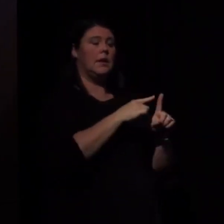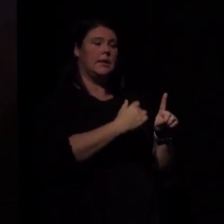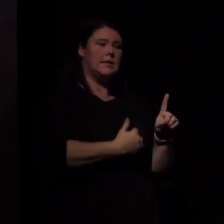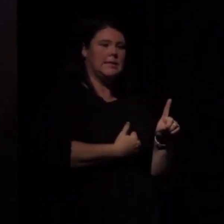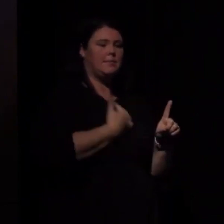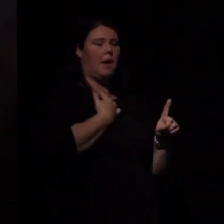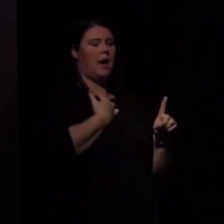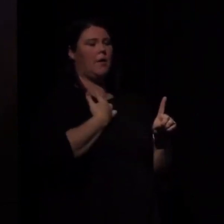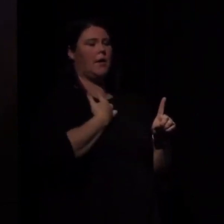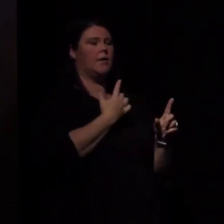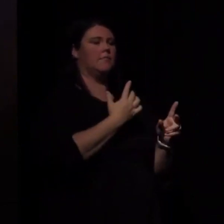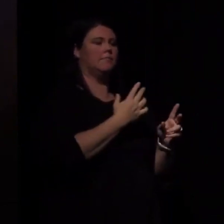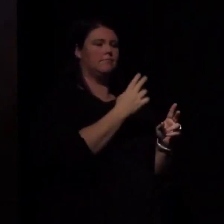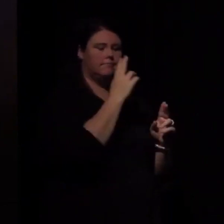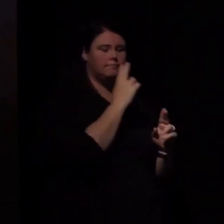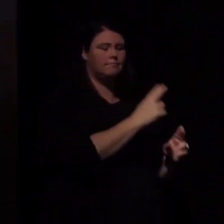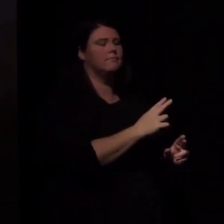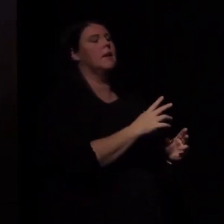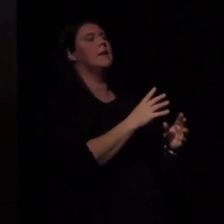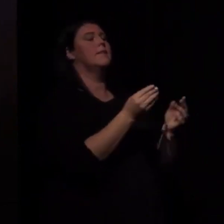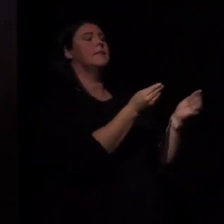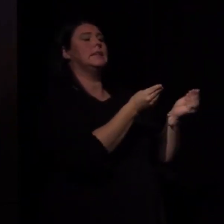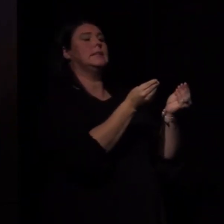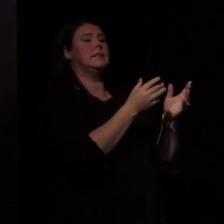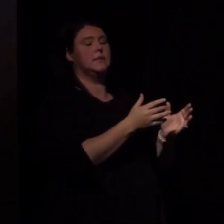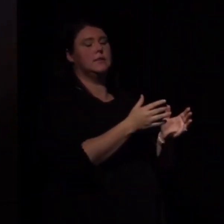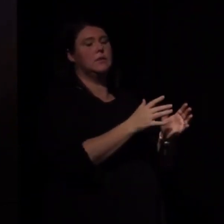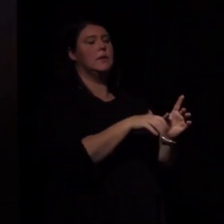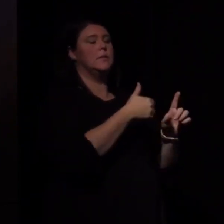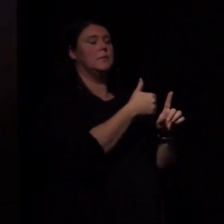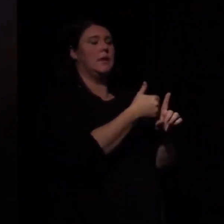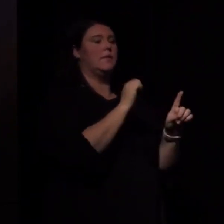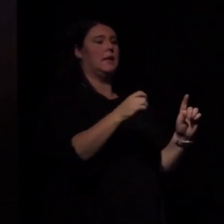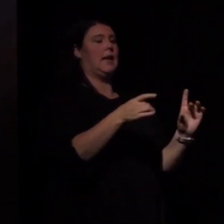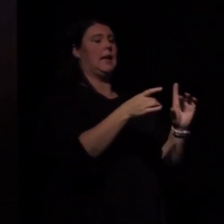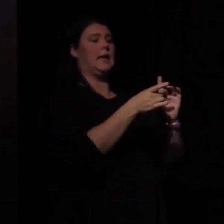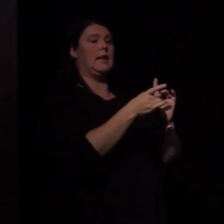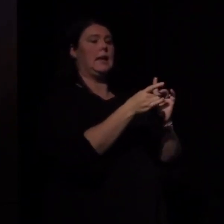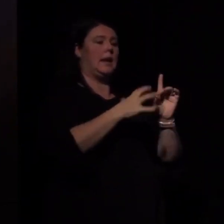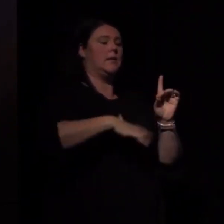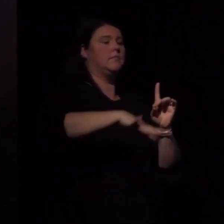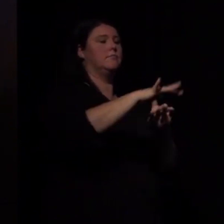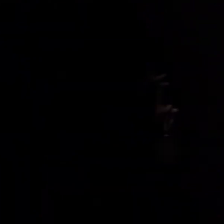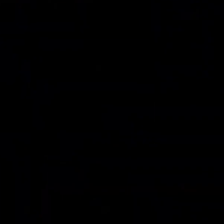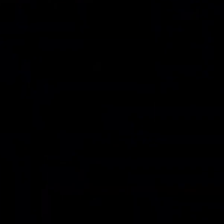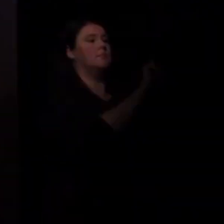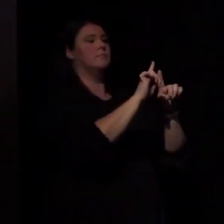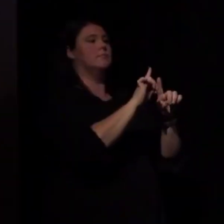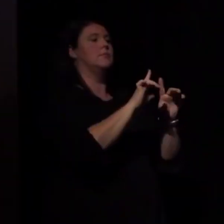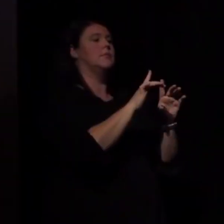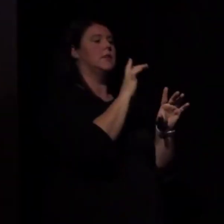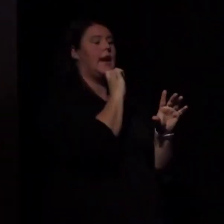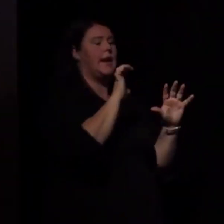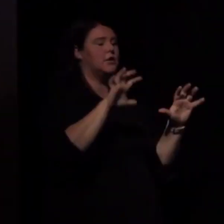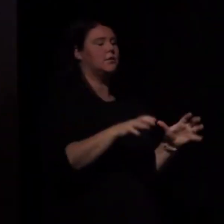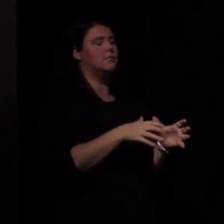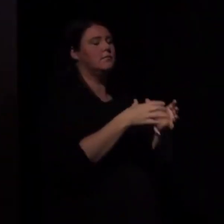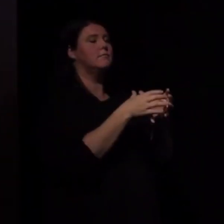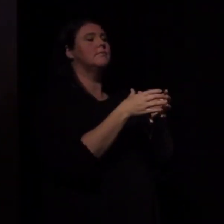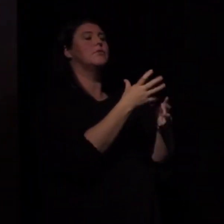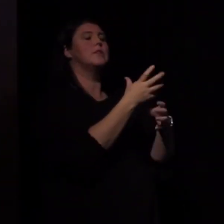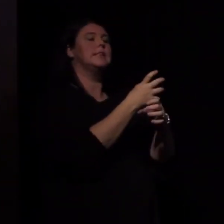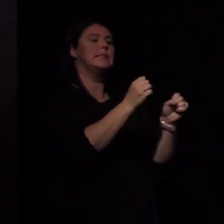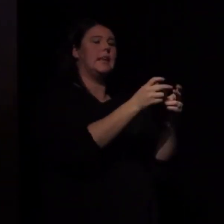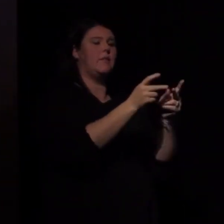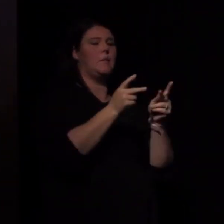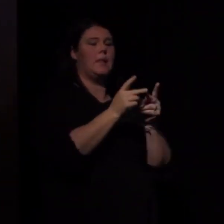funny, enthusiastic speaker and facilitator, Kale has a knack for connecting audiences of all ages and is committed to creating safe places needed